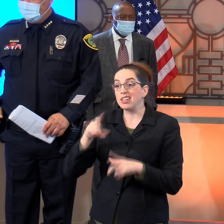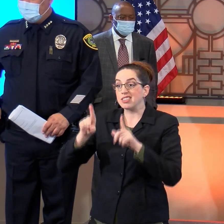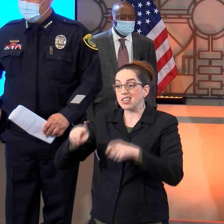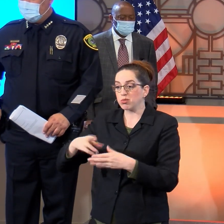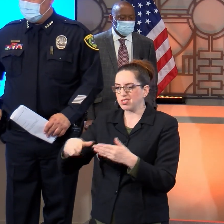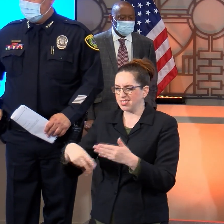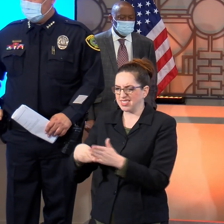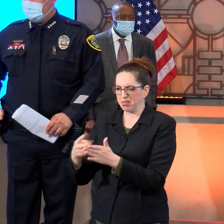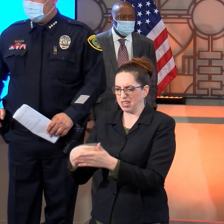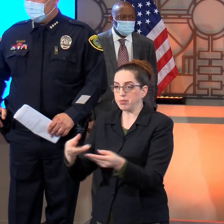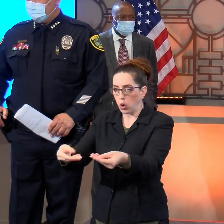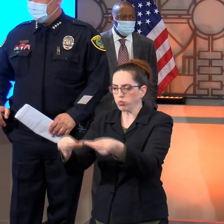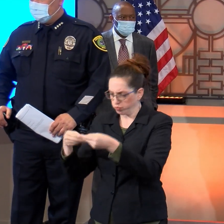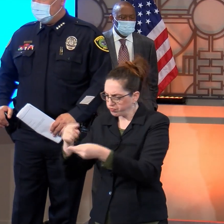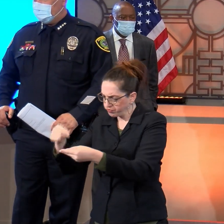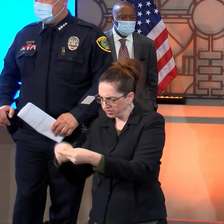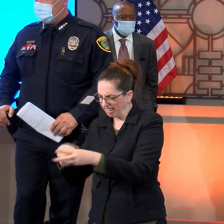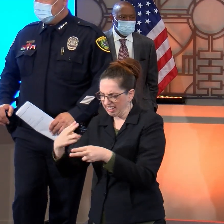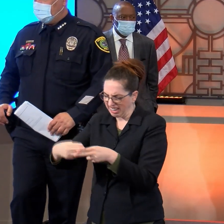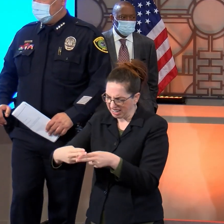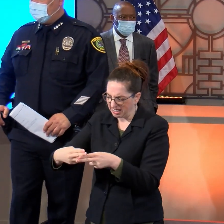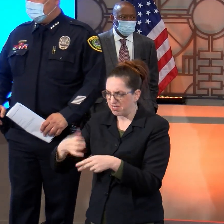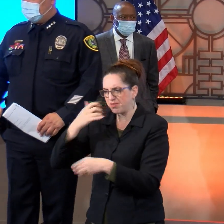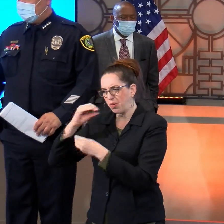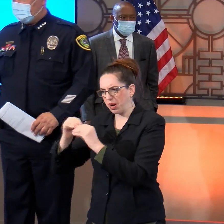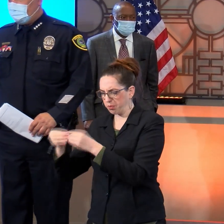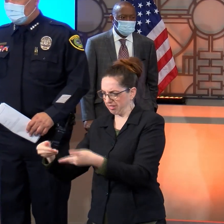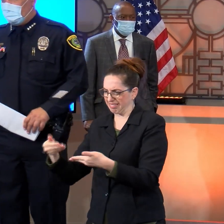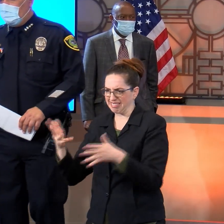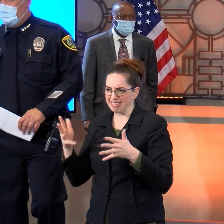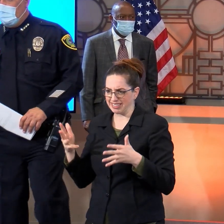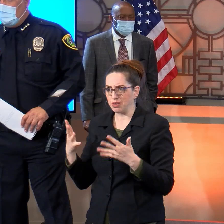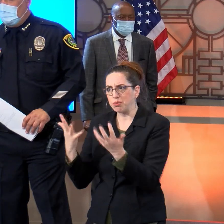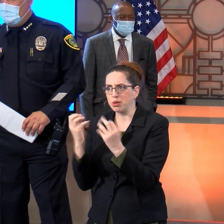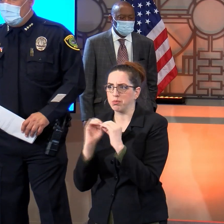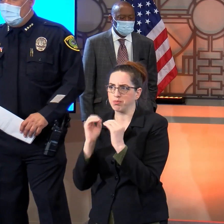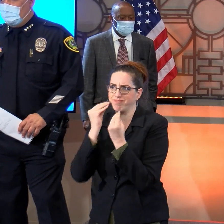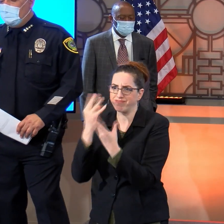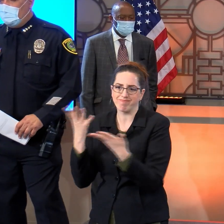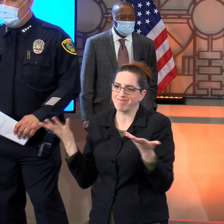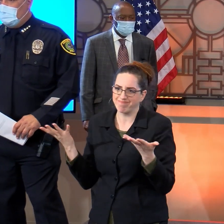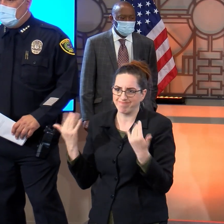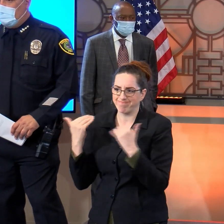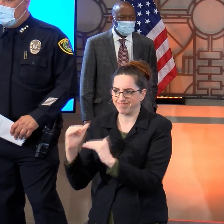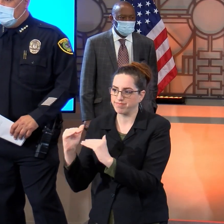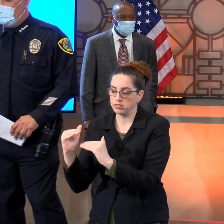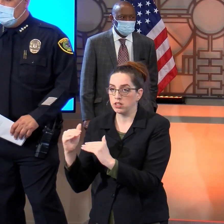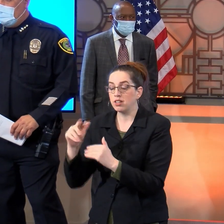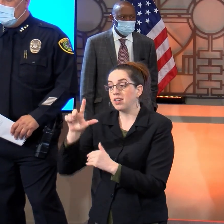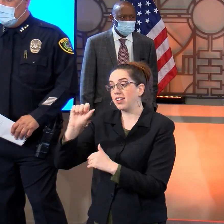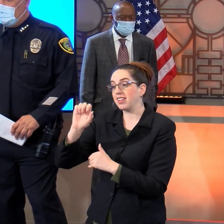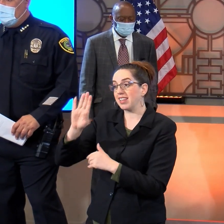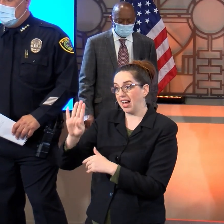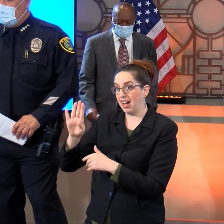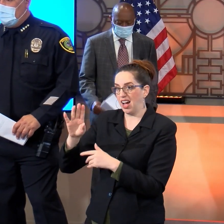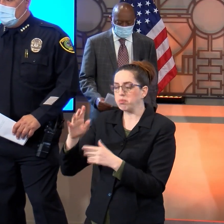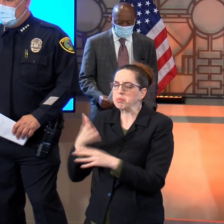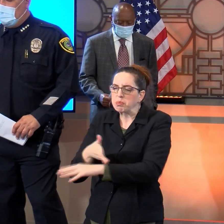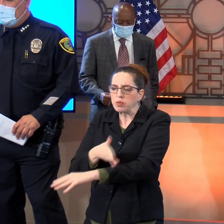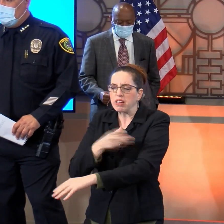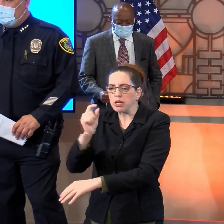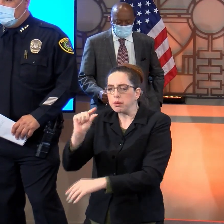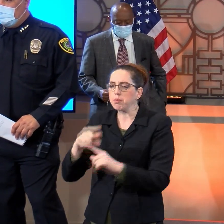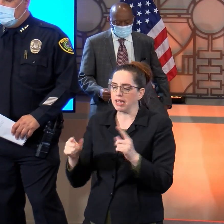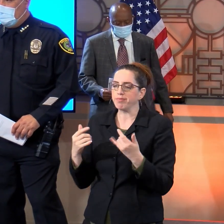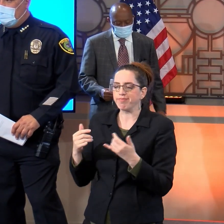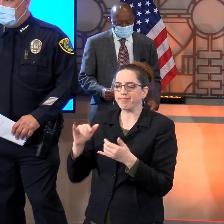little information with that. There's a name and a phone number. We wish that there was more, but the labs and such are getting much better at it. But that's